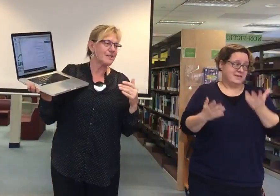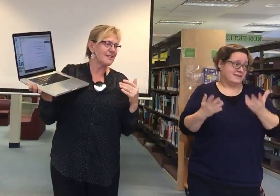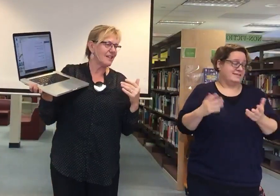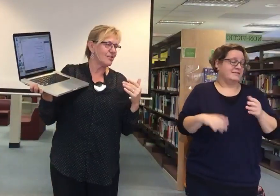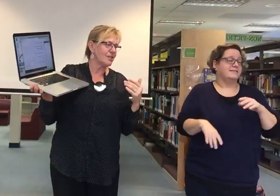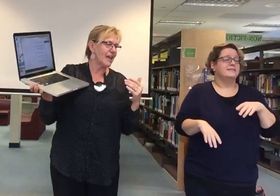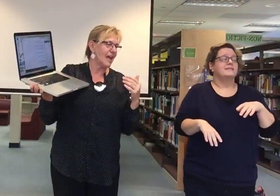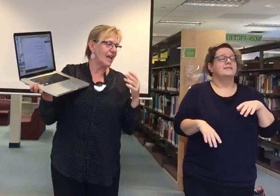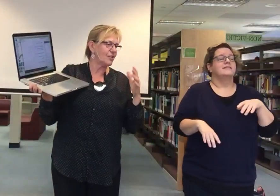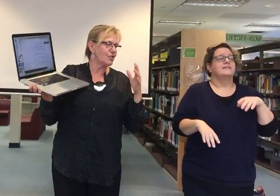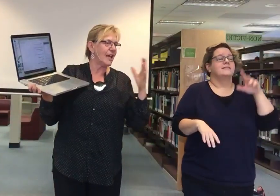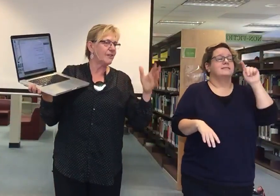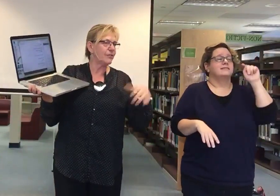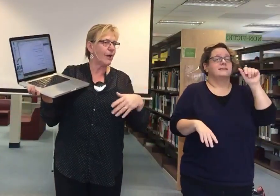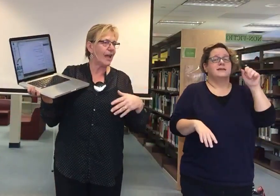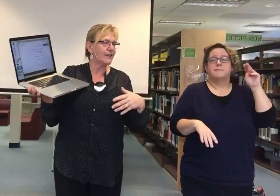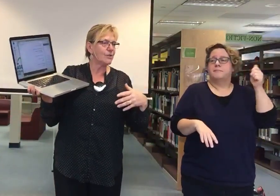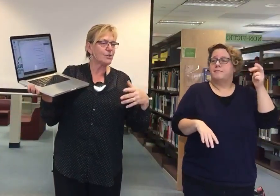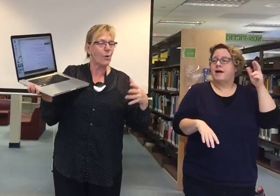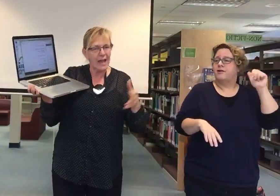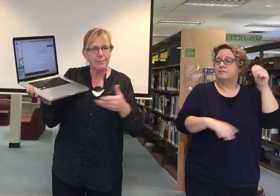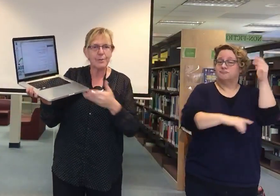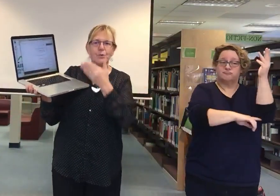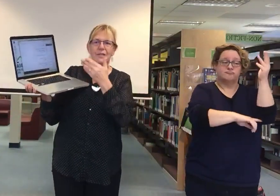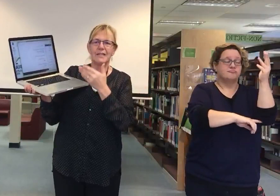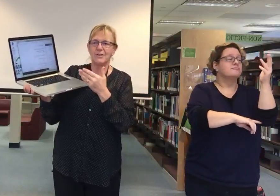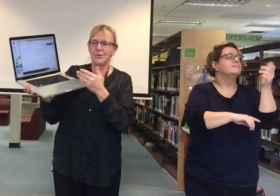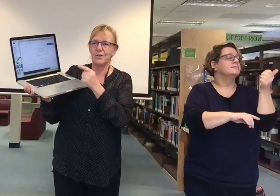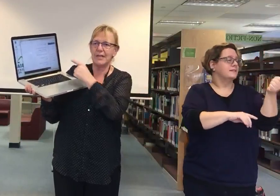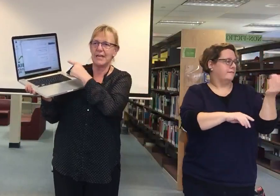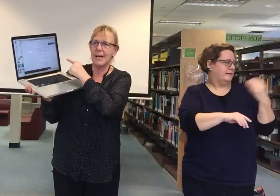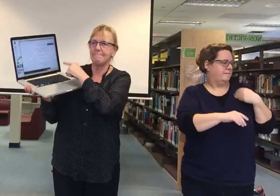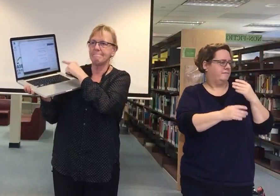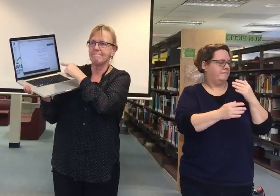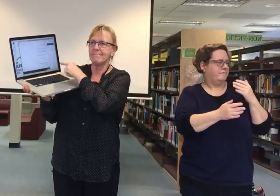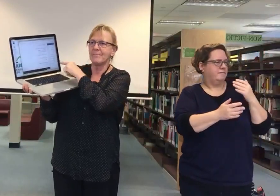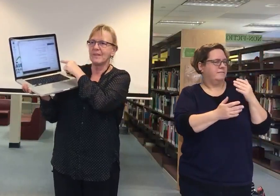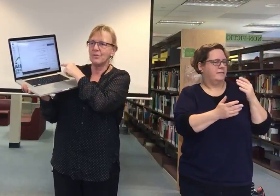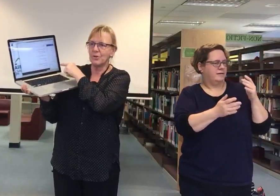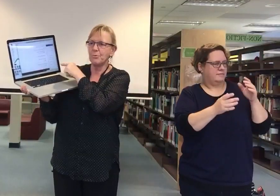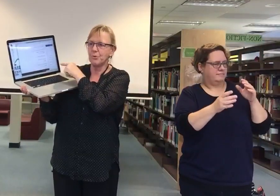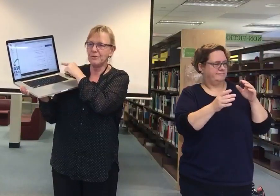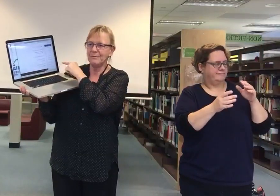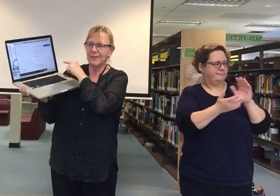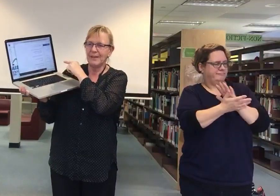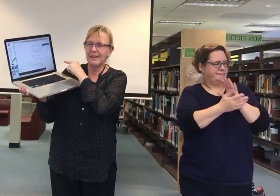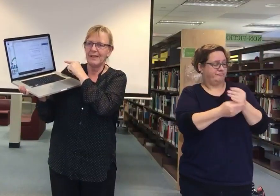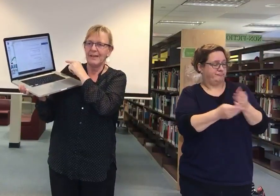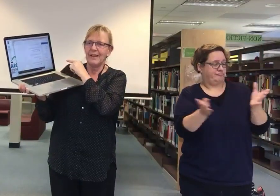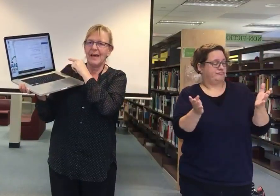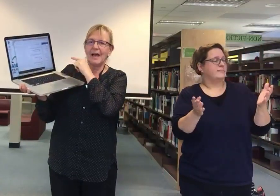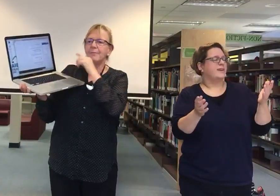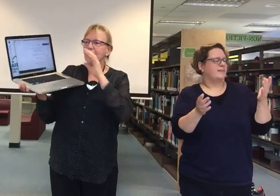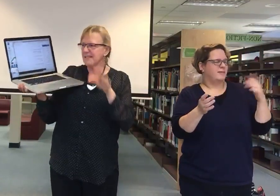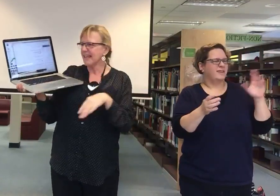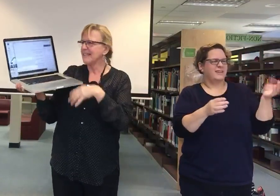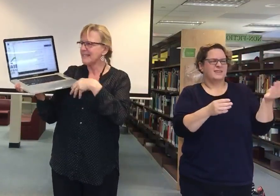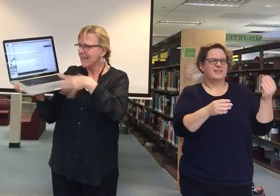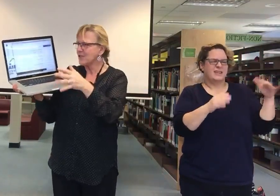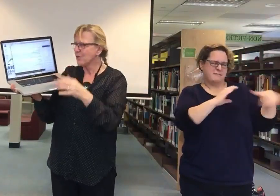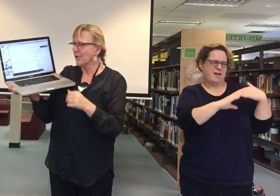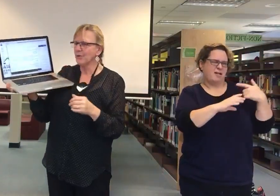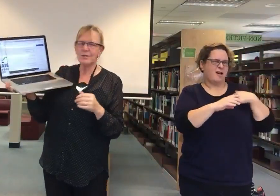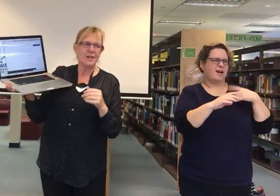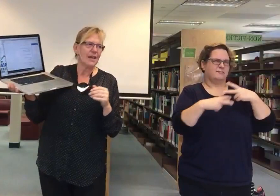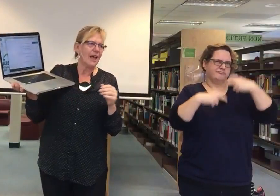Tamara's presentation, she had a few handouts, so I uploaded it to the Moodle. Plus I